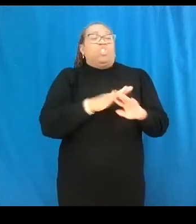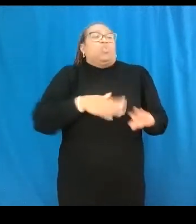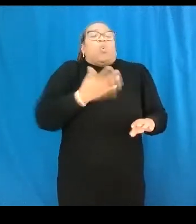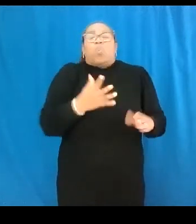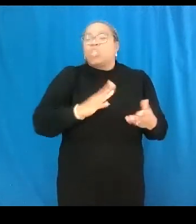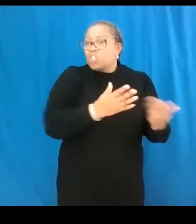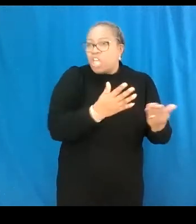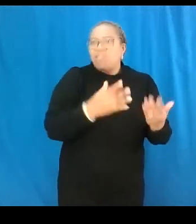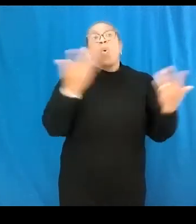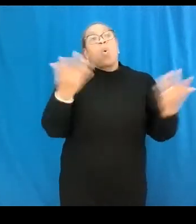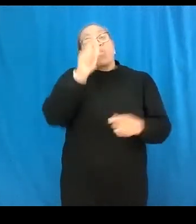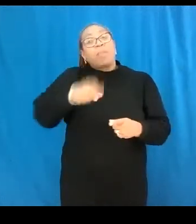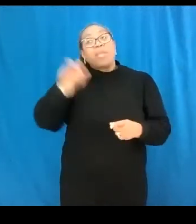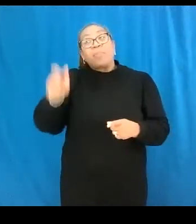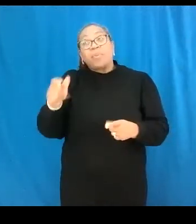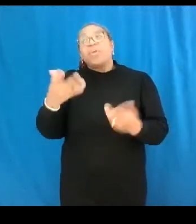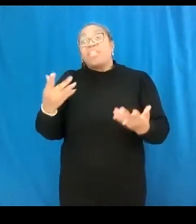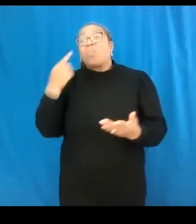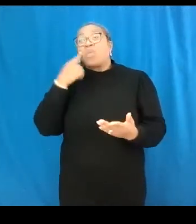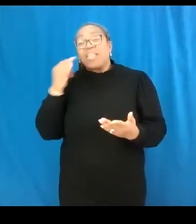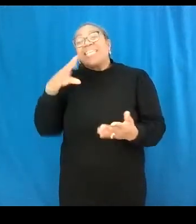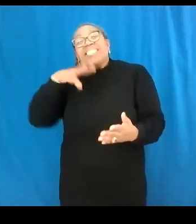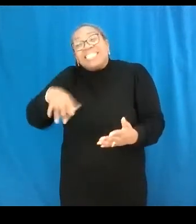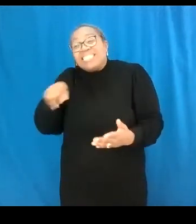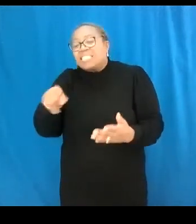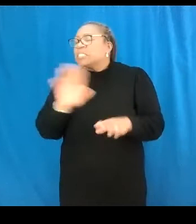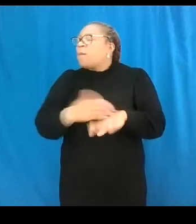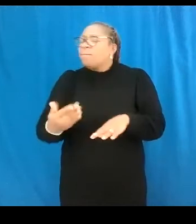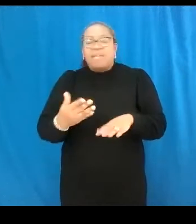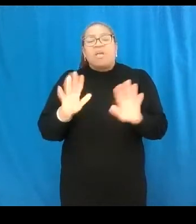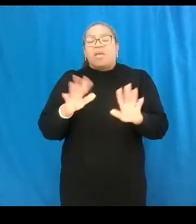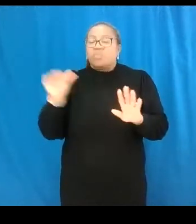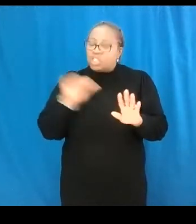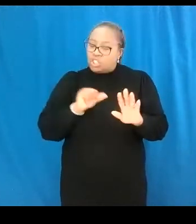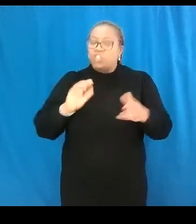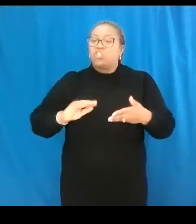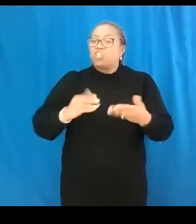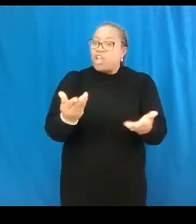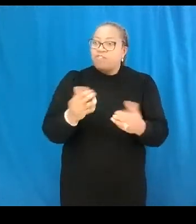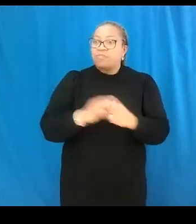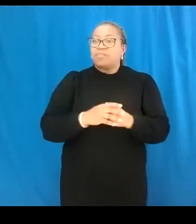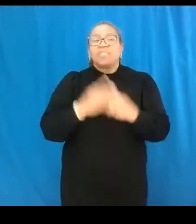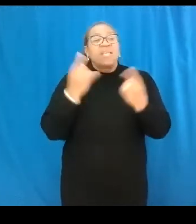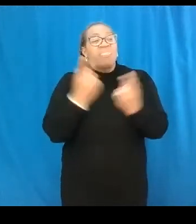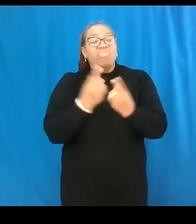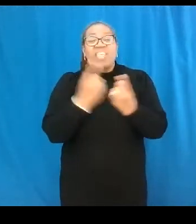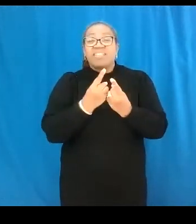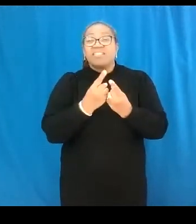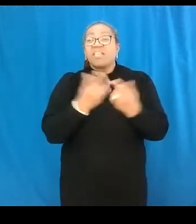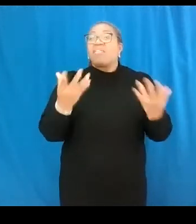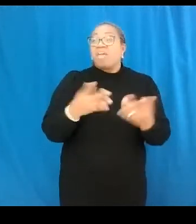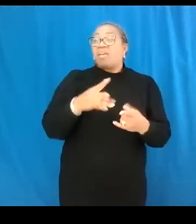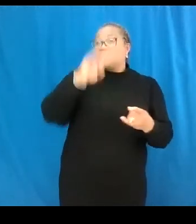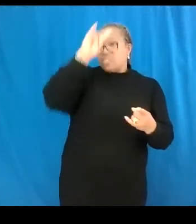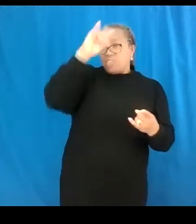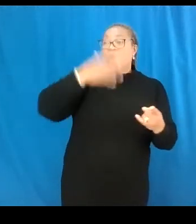don't. You see, what was meant for evil can be used for good and can bring that person